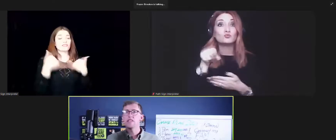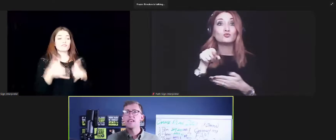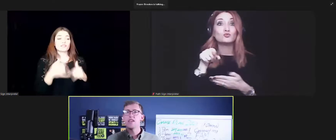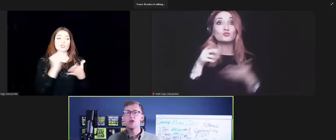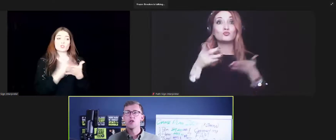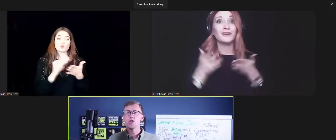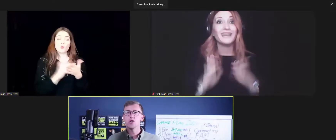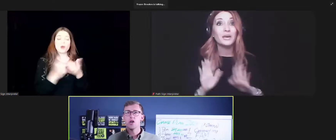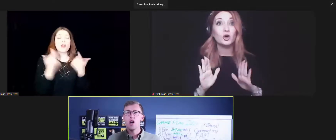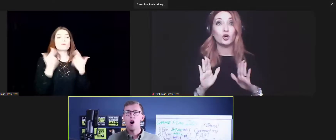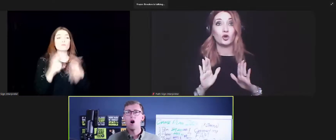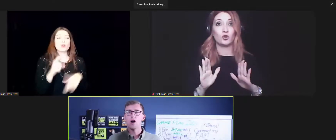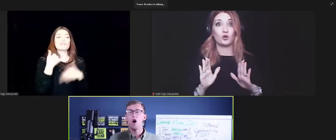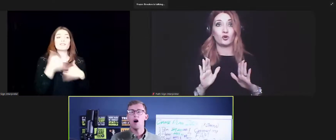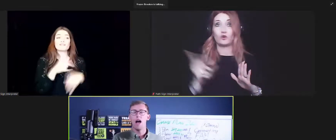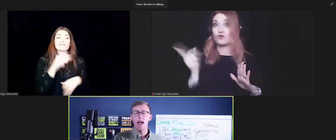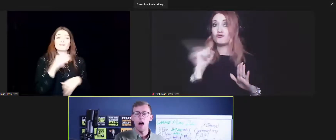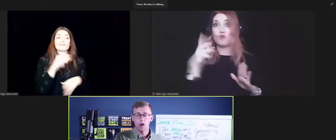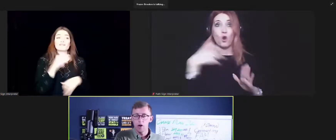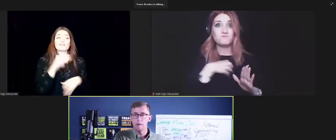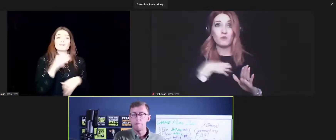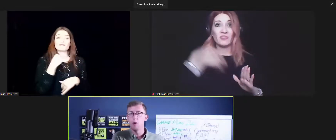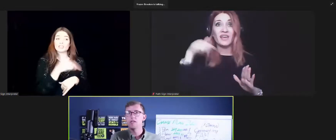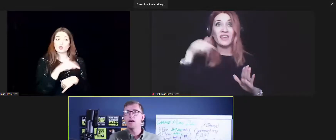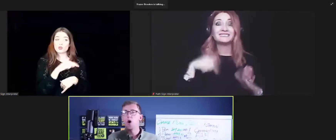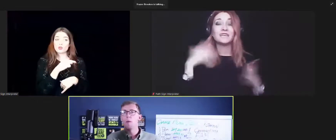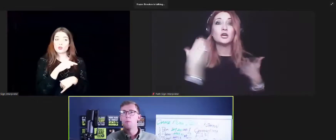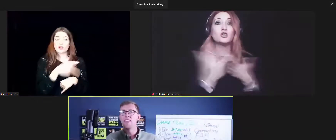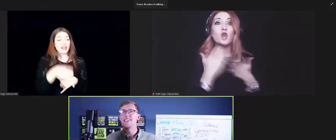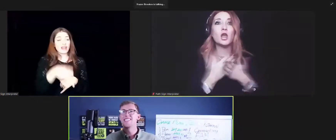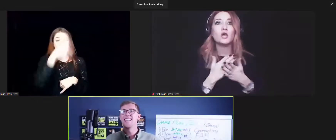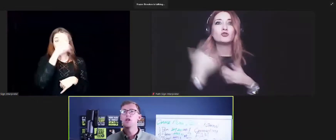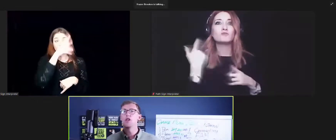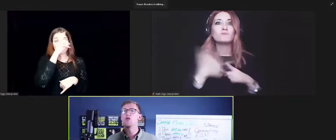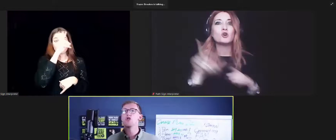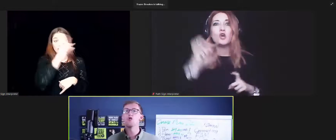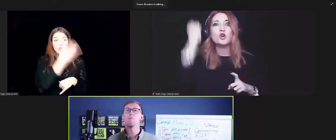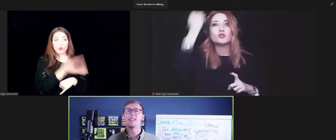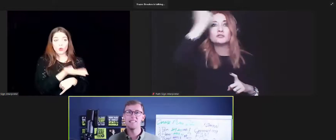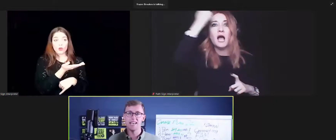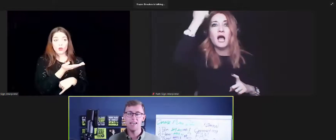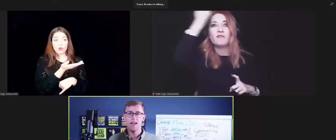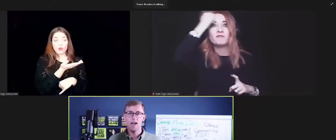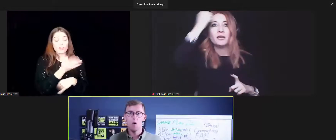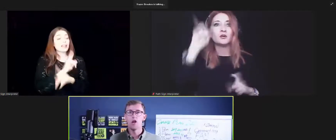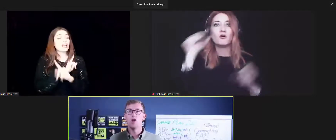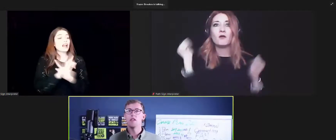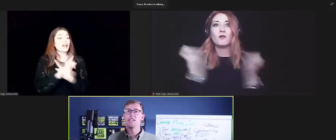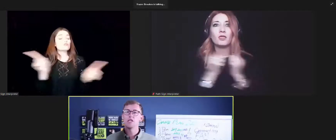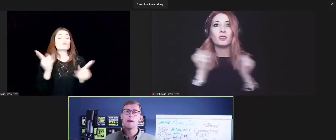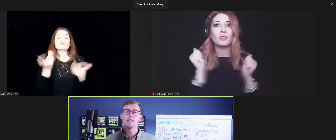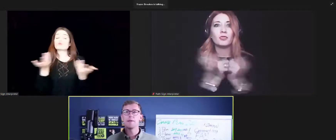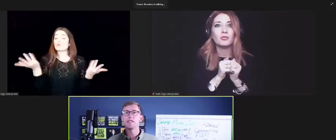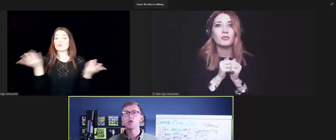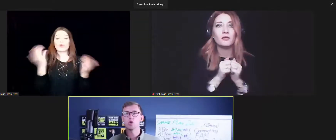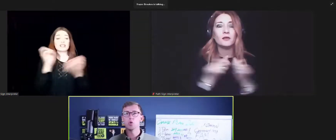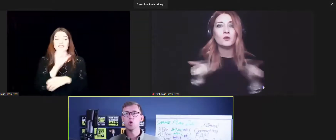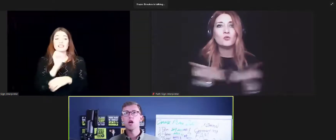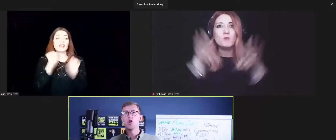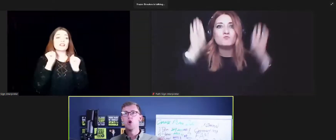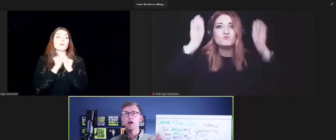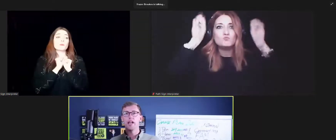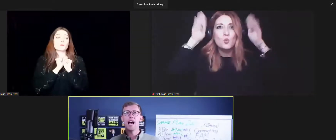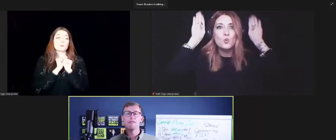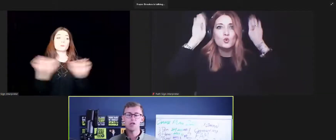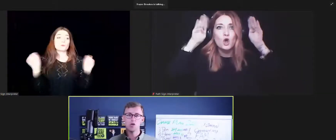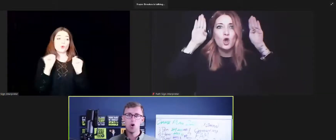of the teachers are going to be putting up with his level of stupidity. We are not accepting him into the school.